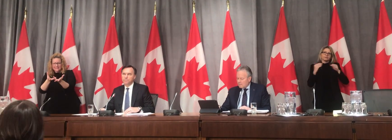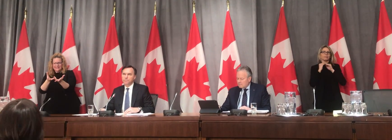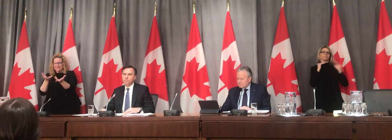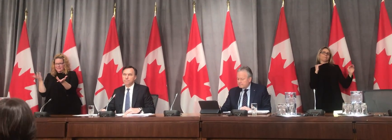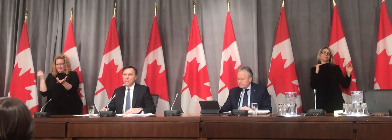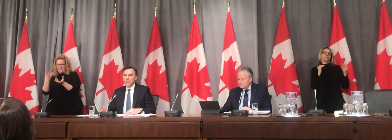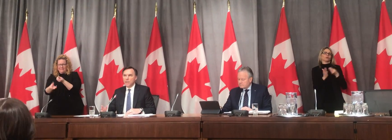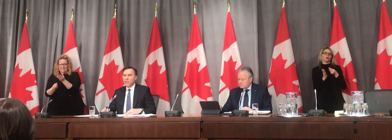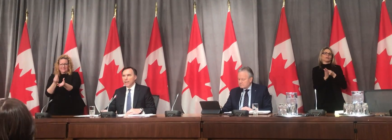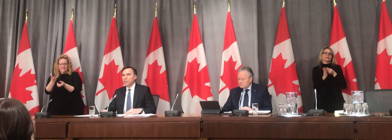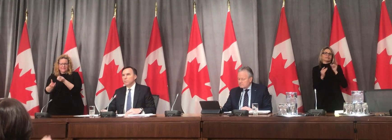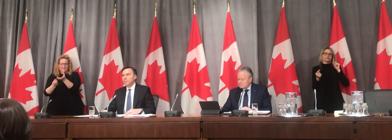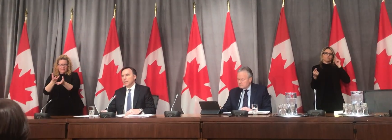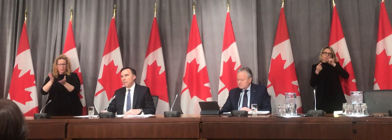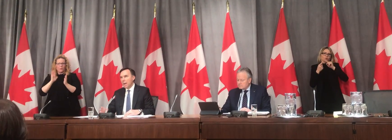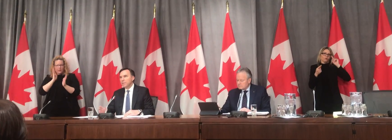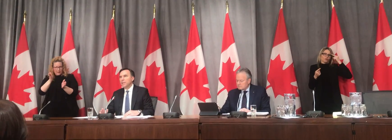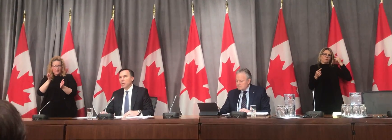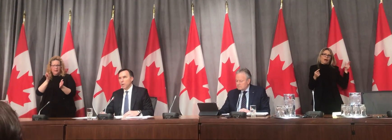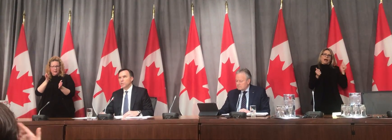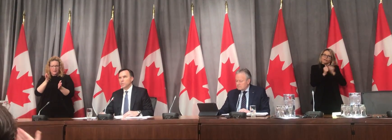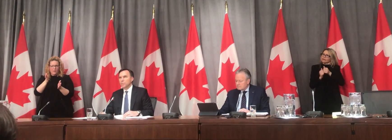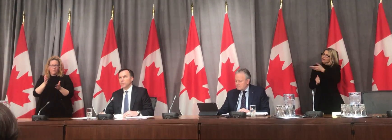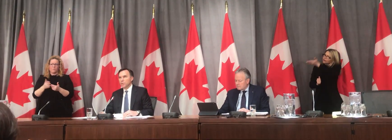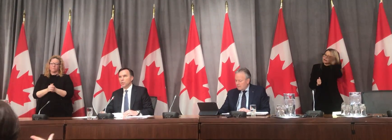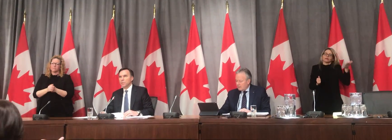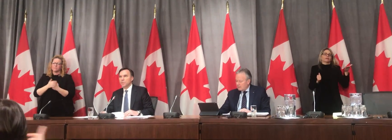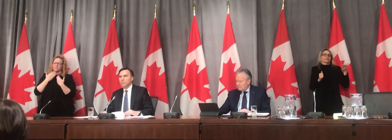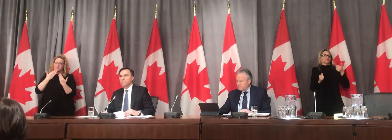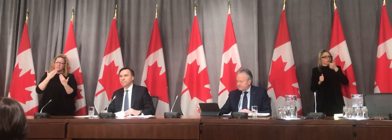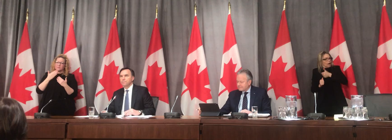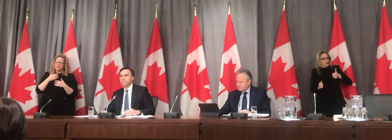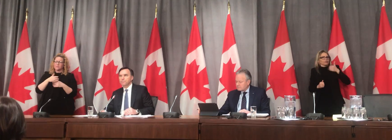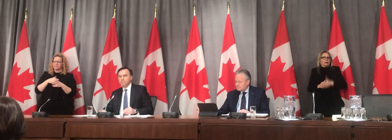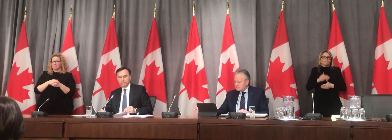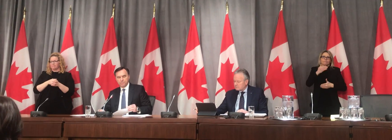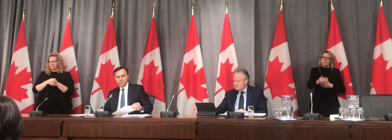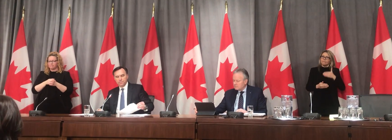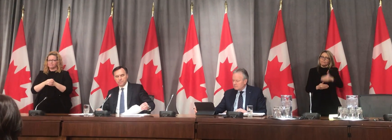way. Thank you, and I'm happy to take questions from the journalists here.